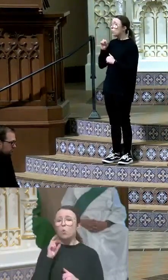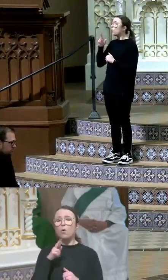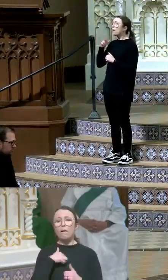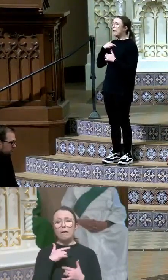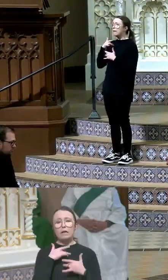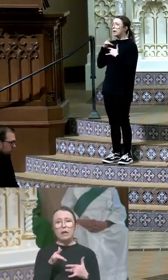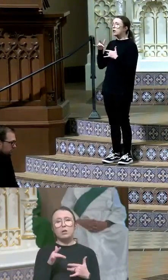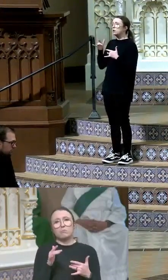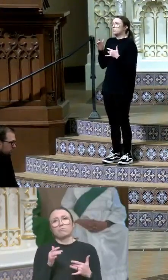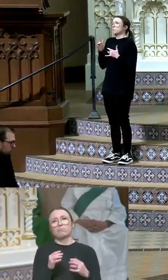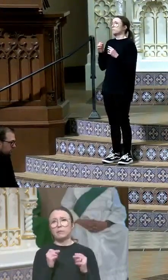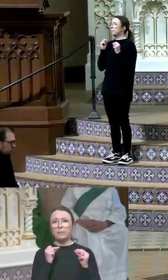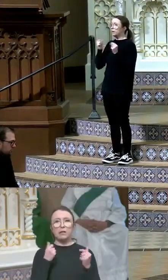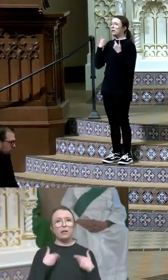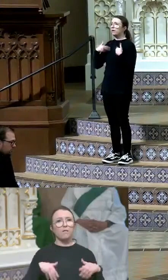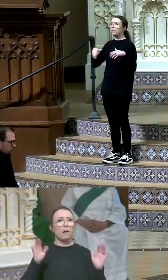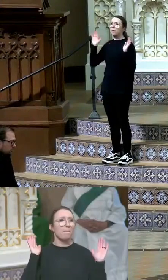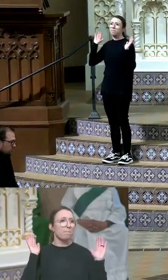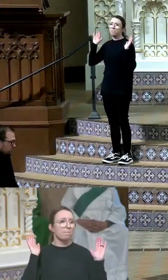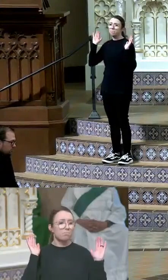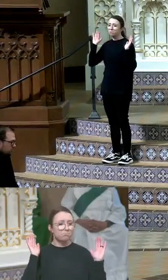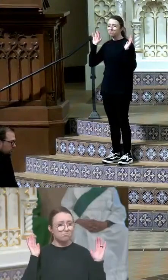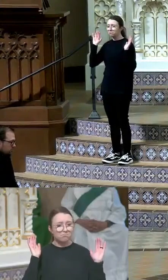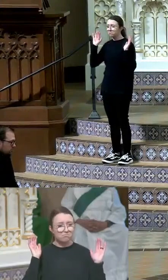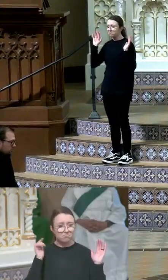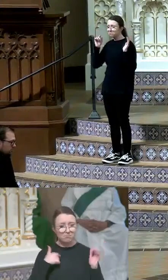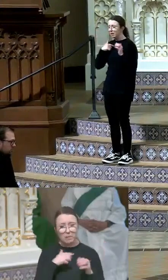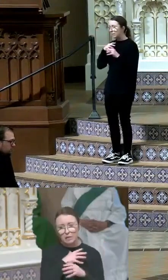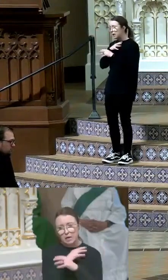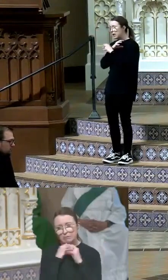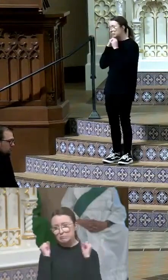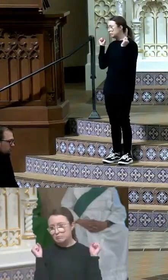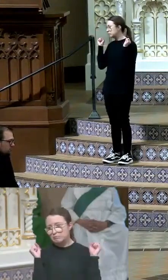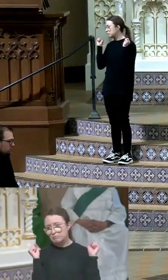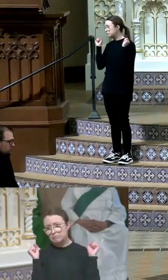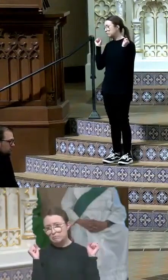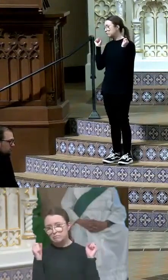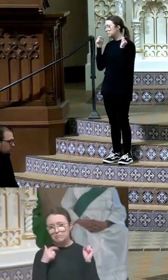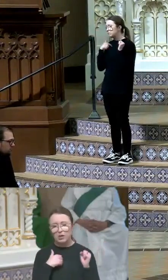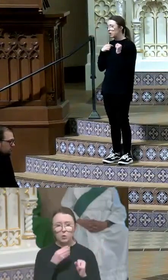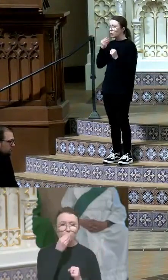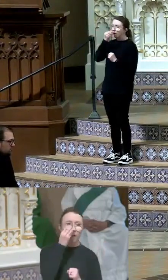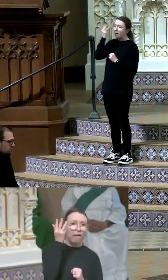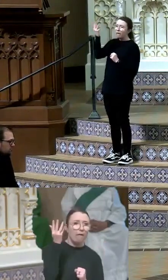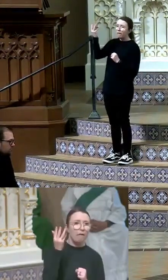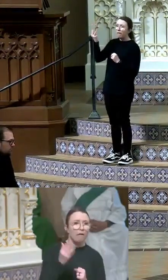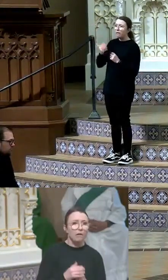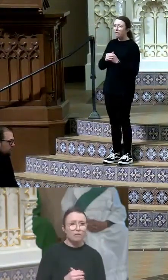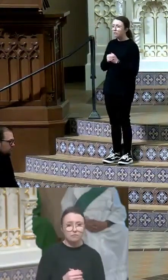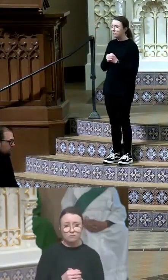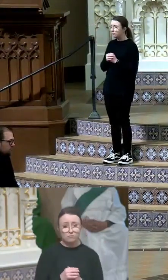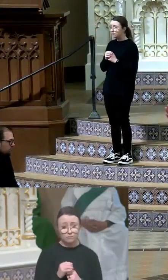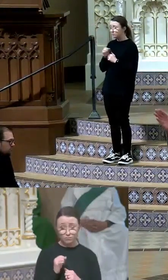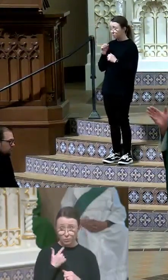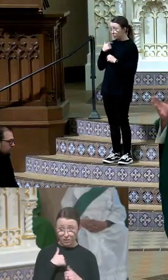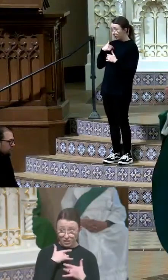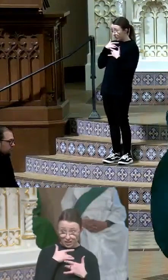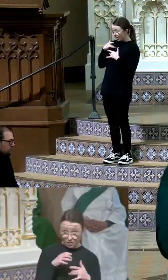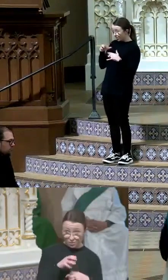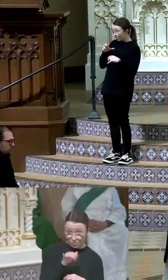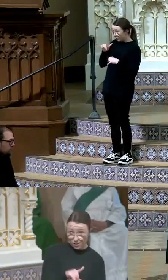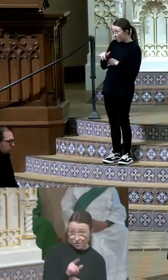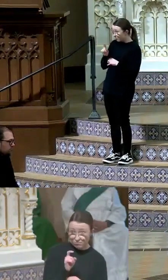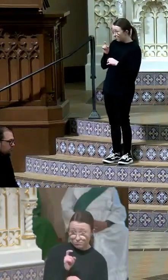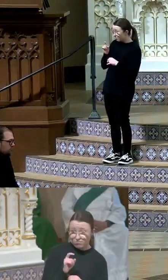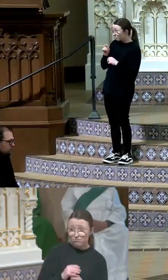up? Rather than succumbing to the fevers of apathy, rather than giving